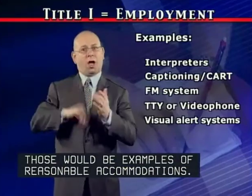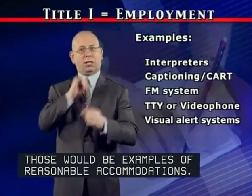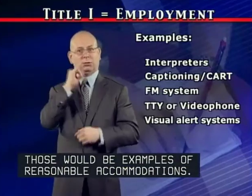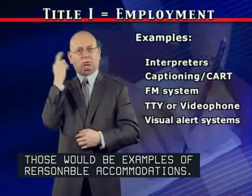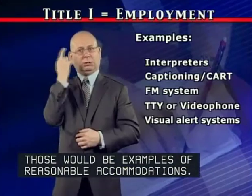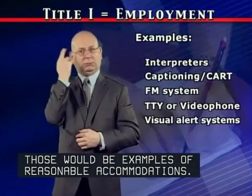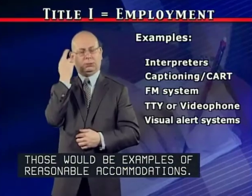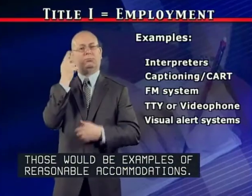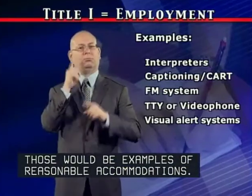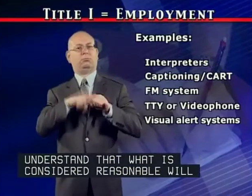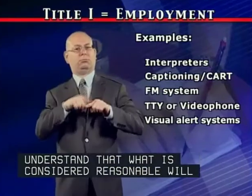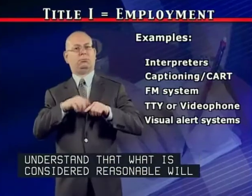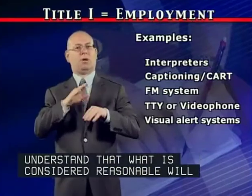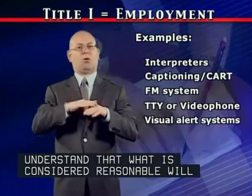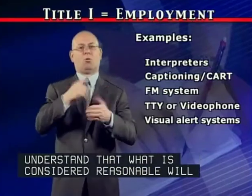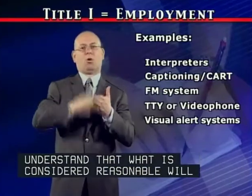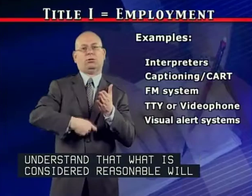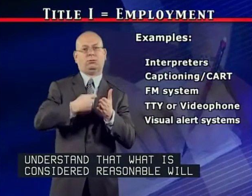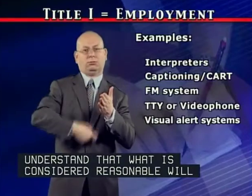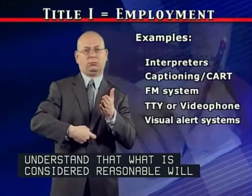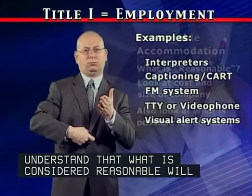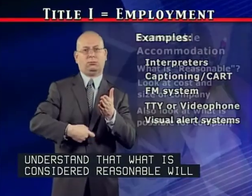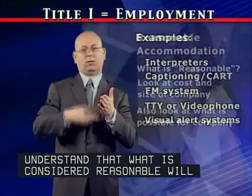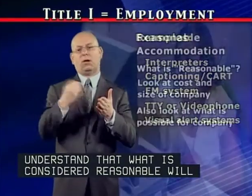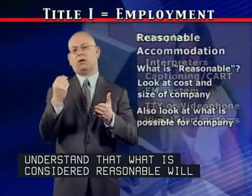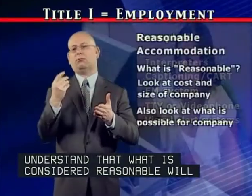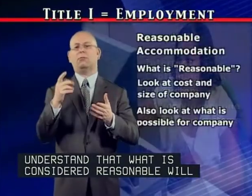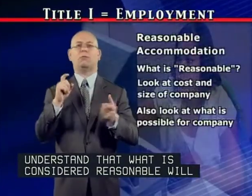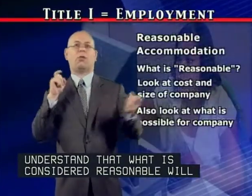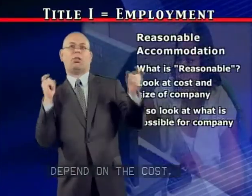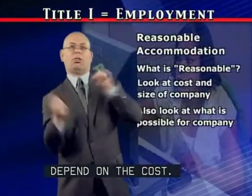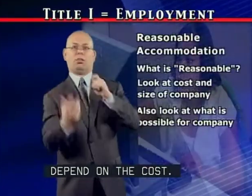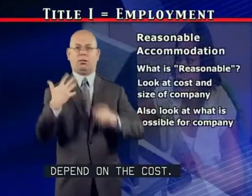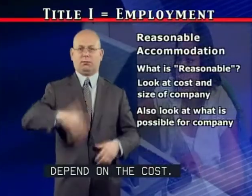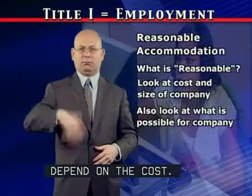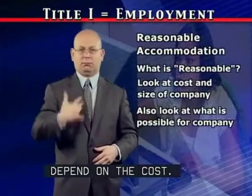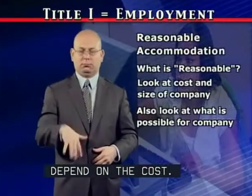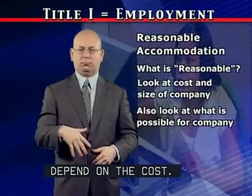accommodations. Understand that what is considered reasonable will depend on the cost.